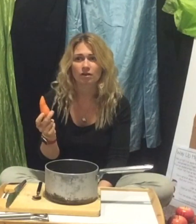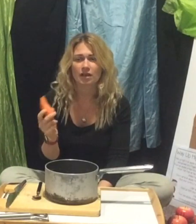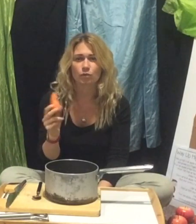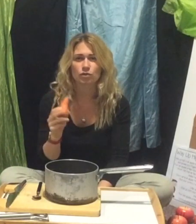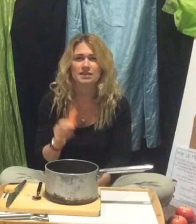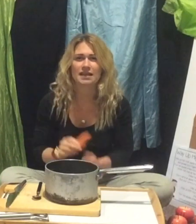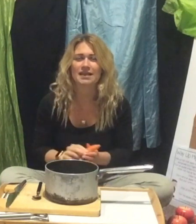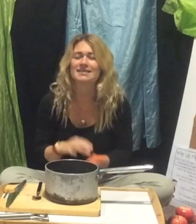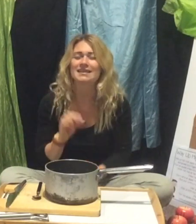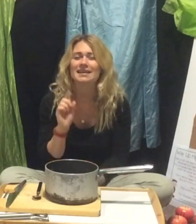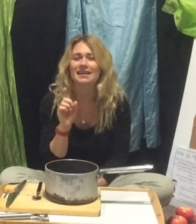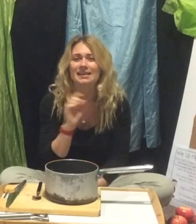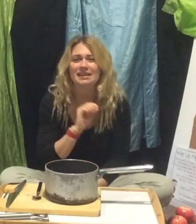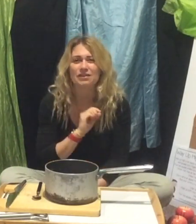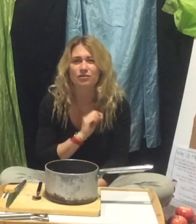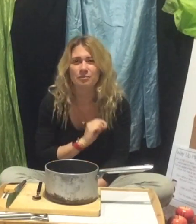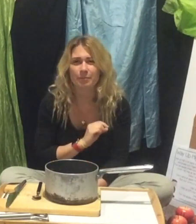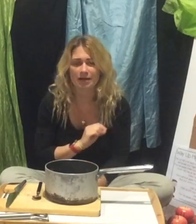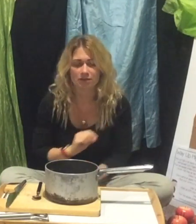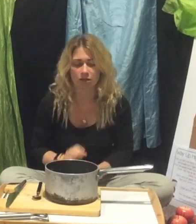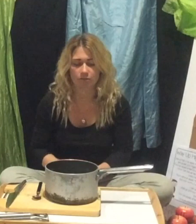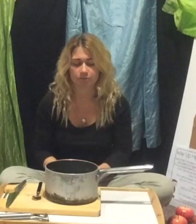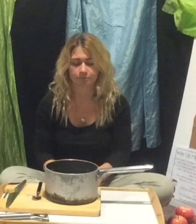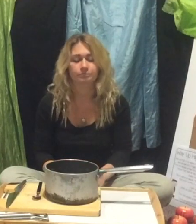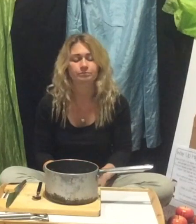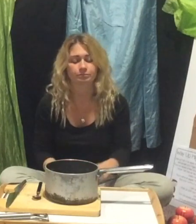it would taste even better.